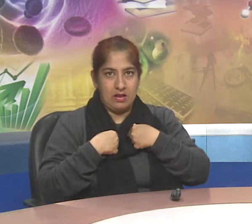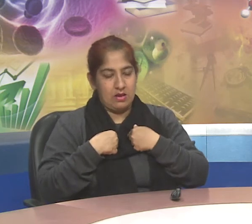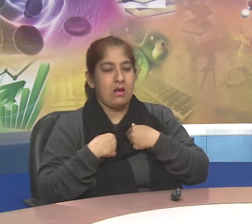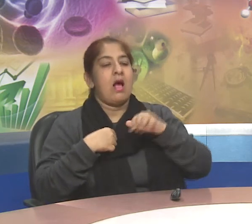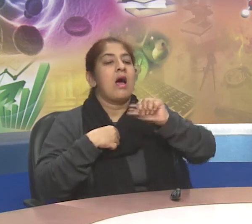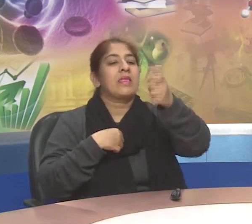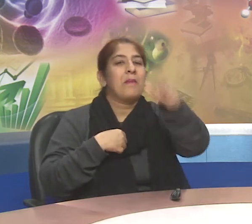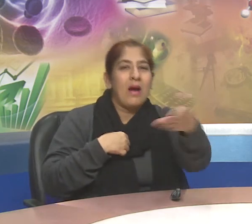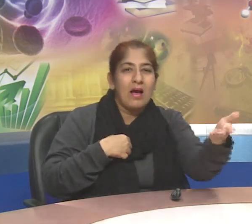Creditors.